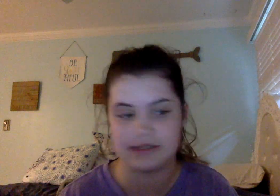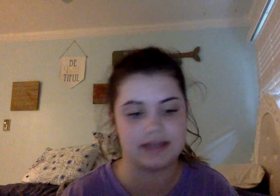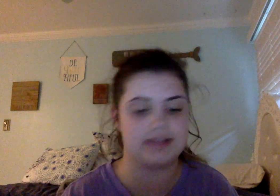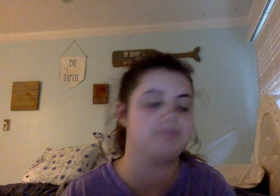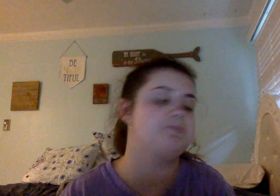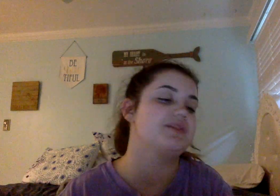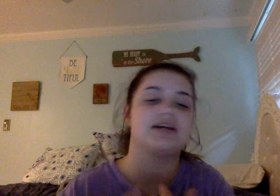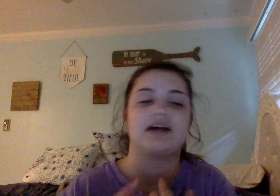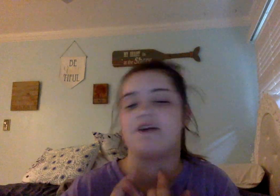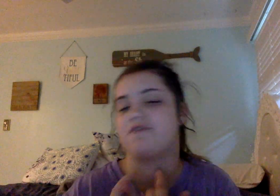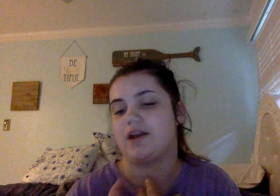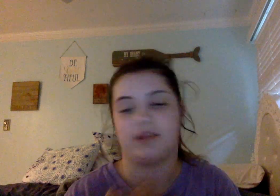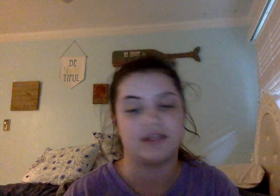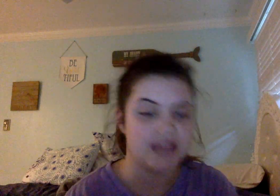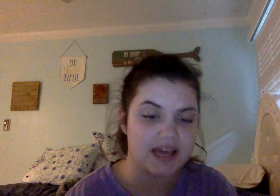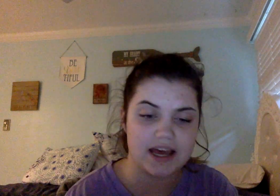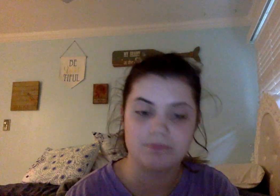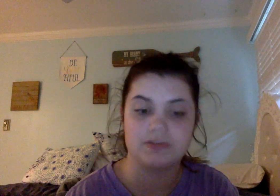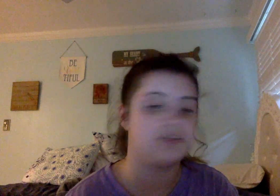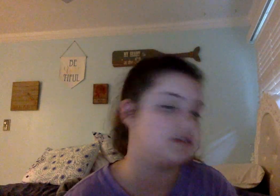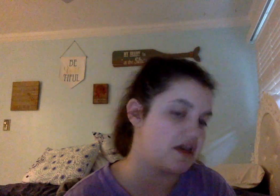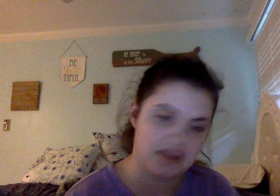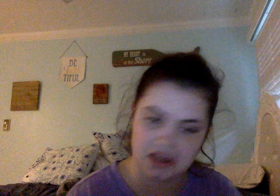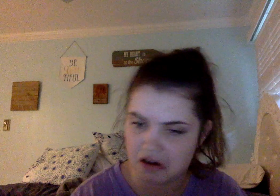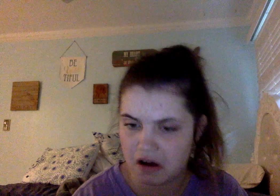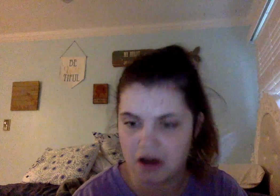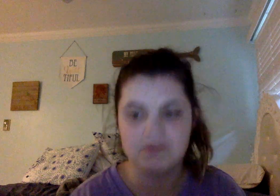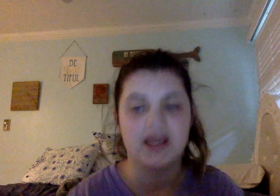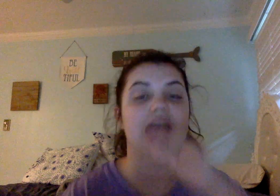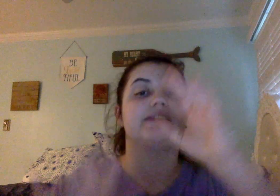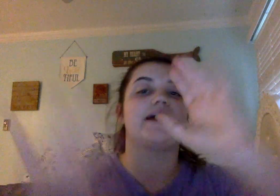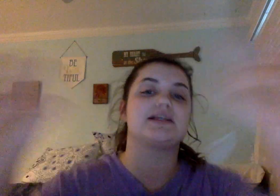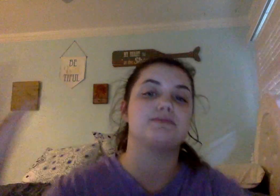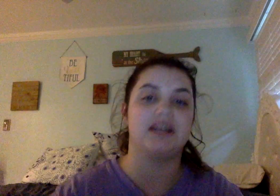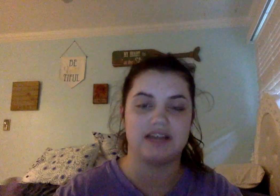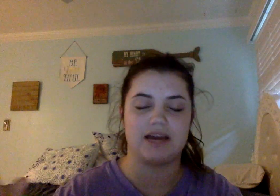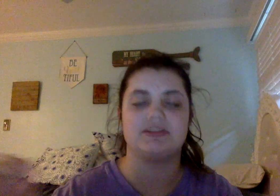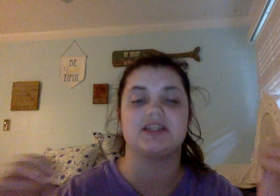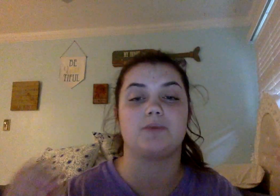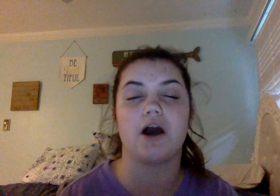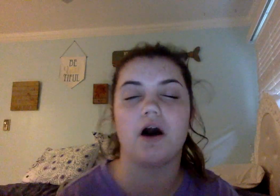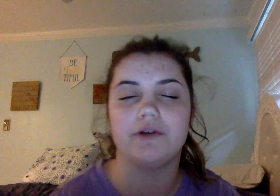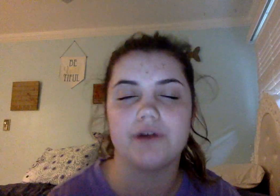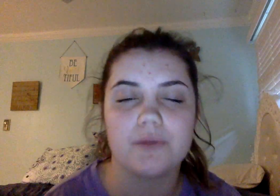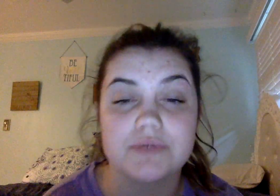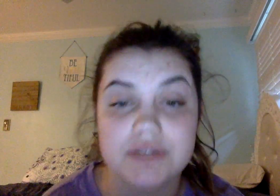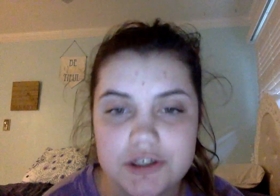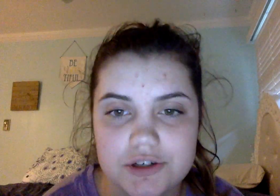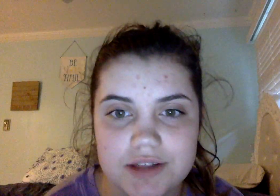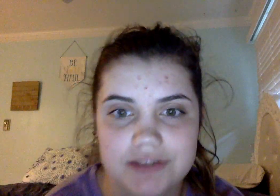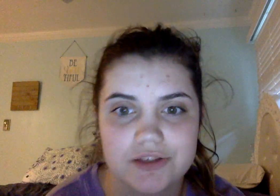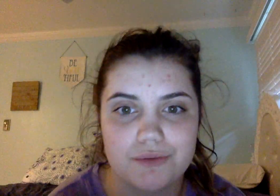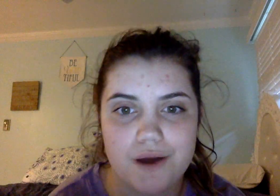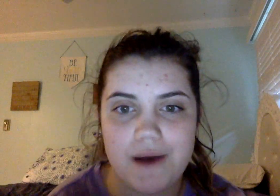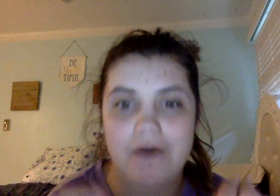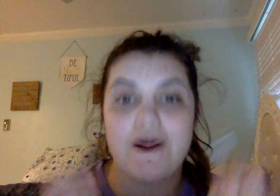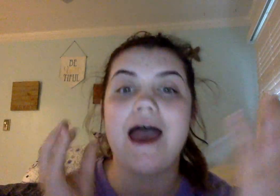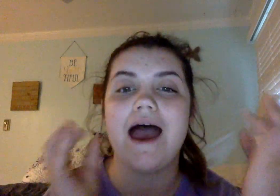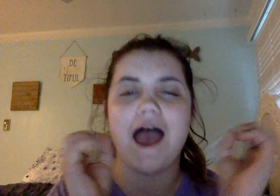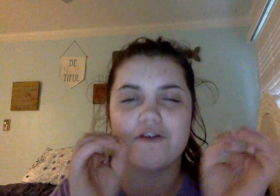classes, final exams, nothing at all, any last minute assignments, because we all know those teachers like to throw out